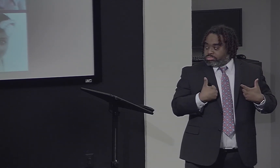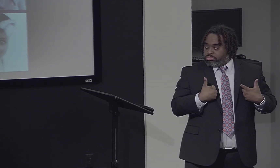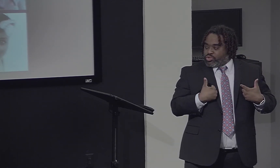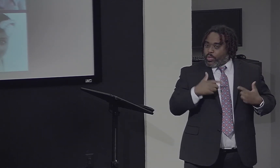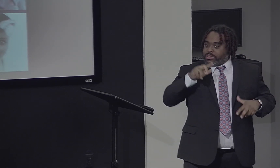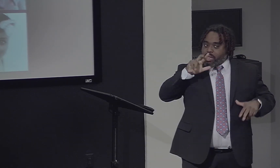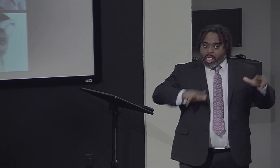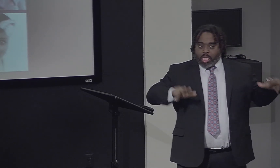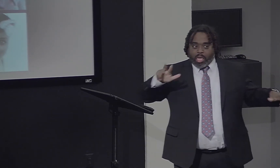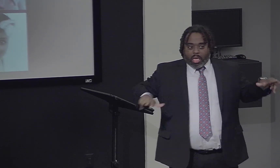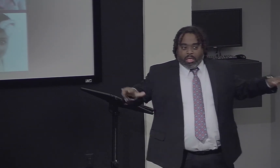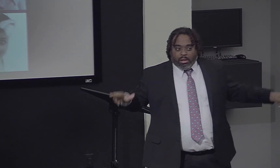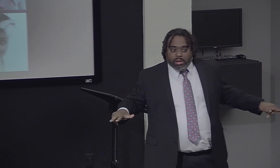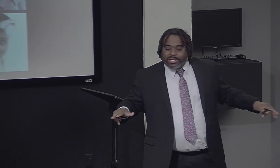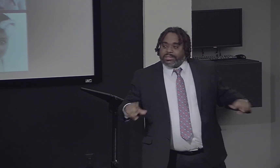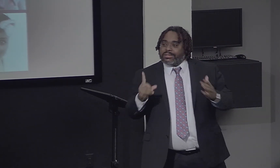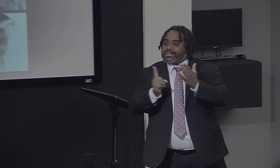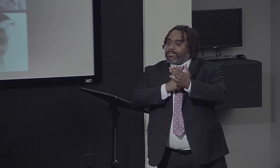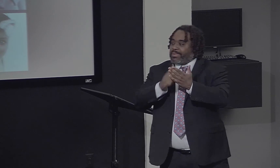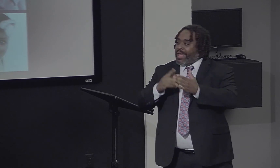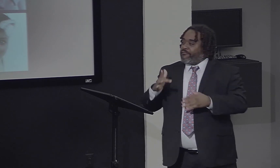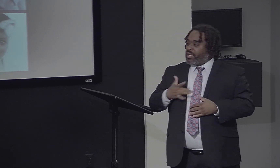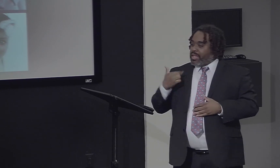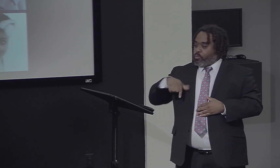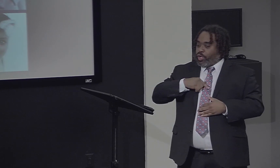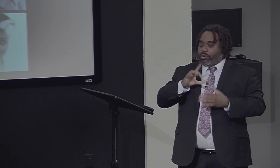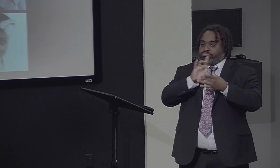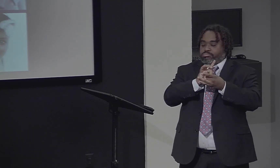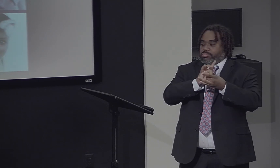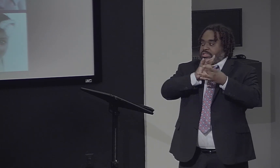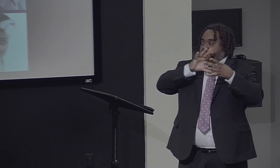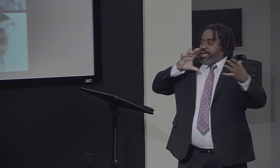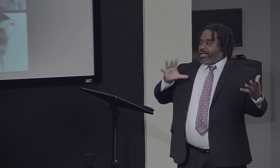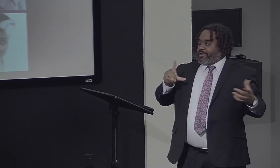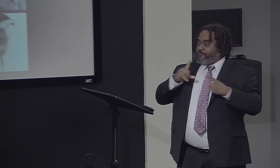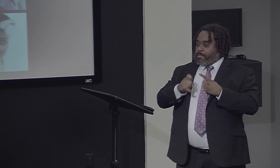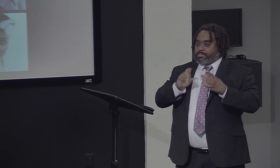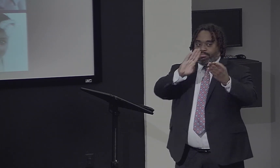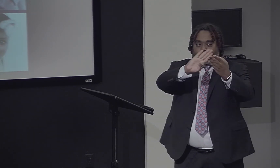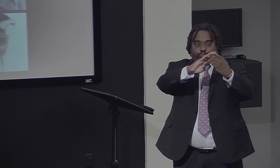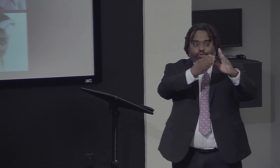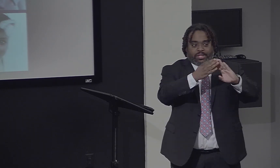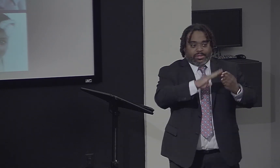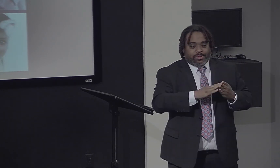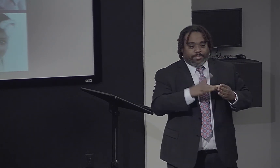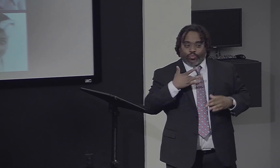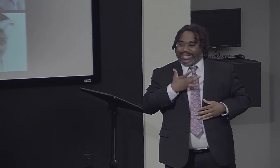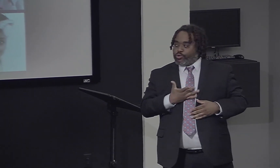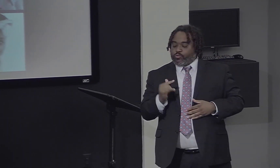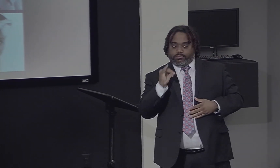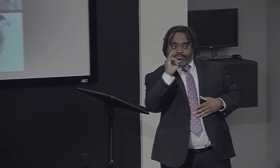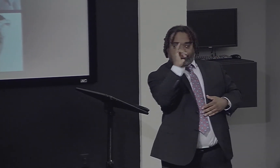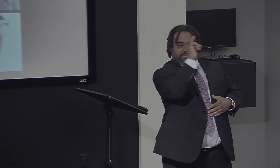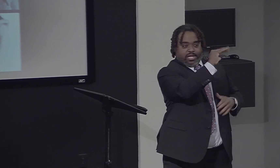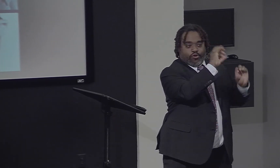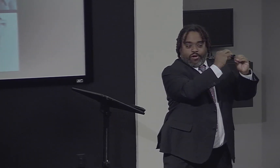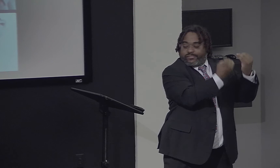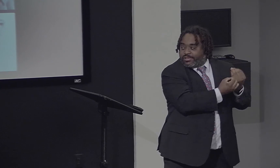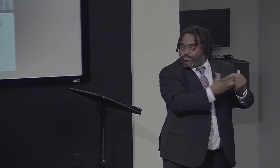role. And then as an interpreter, sometimes I know that I'm not the best fit. And so often we are disconnected from the